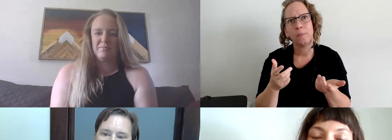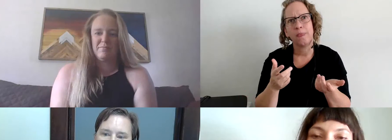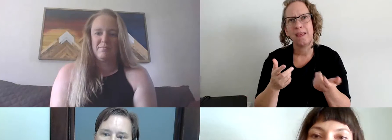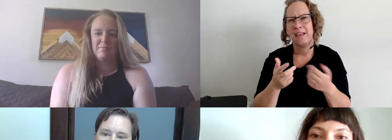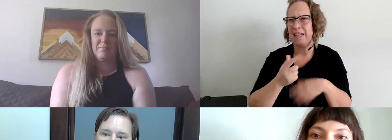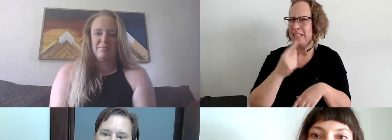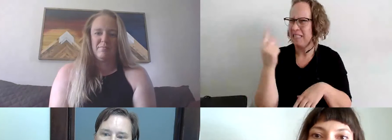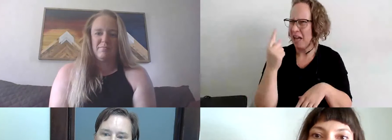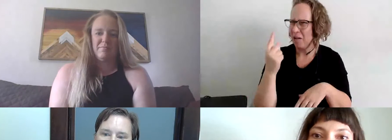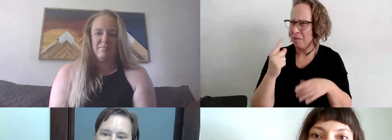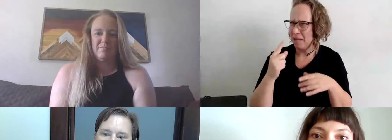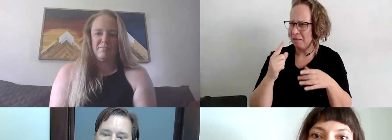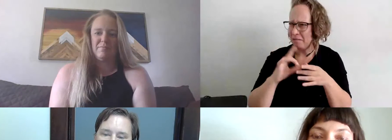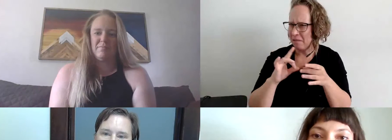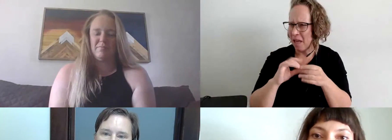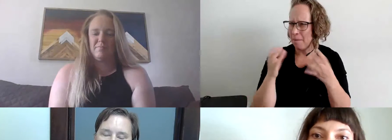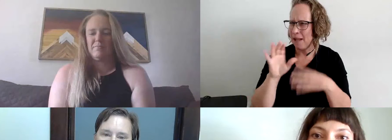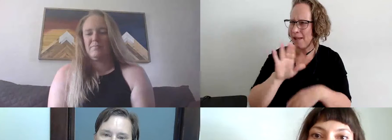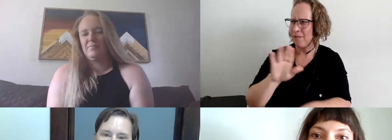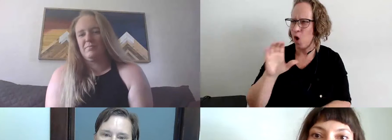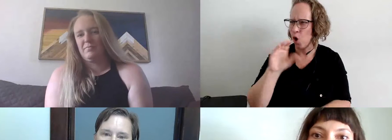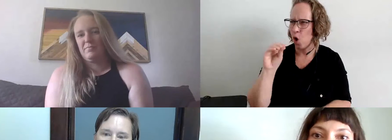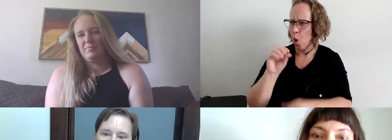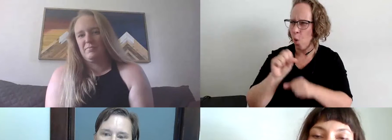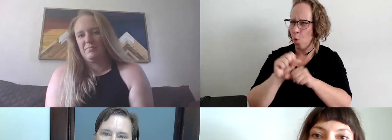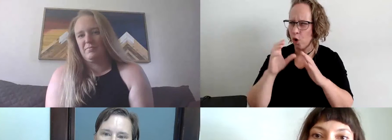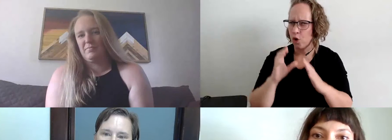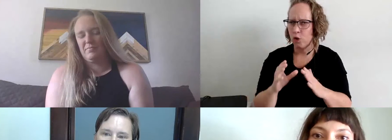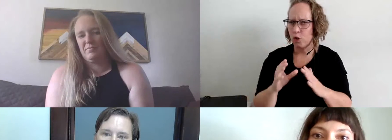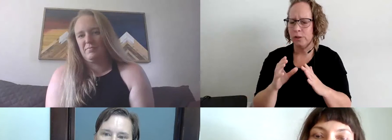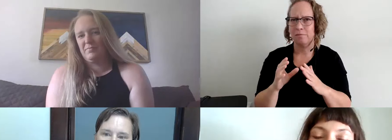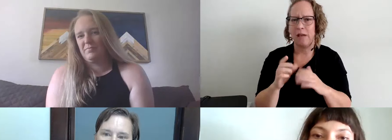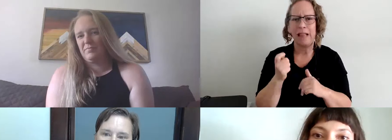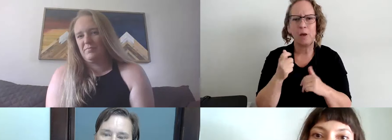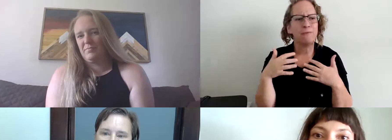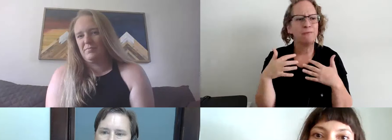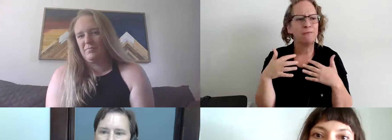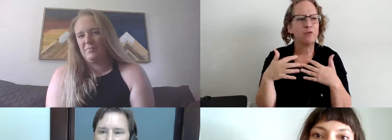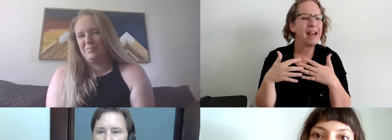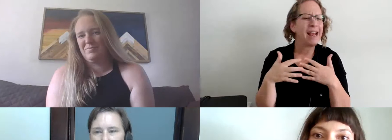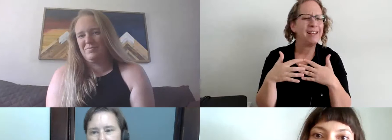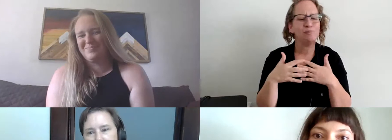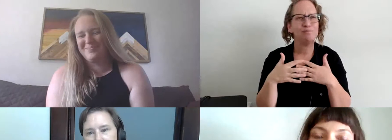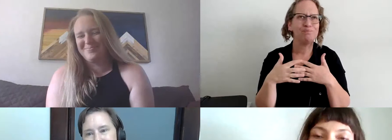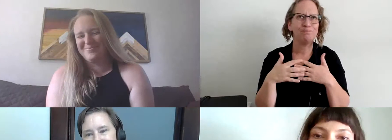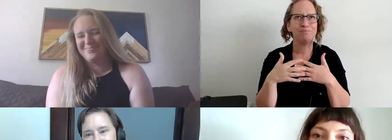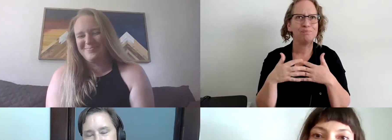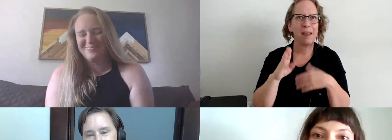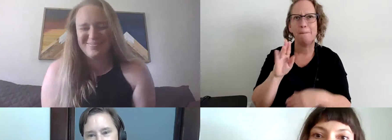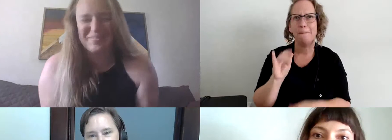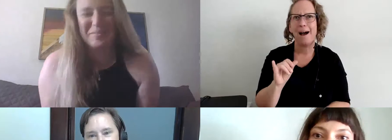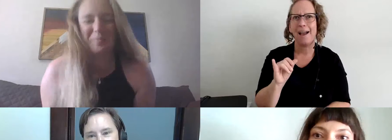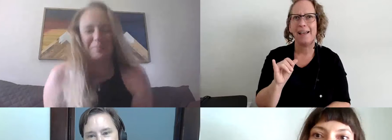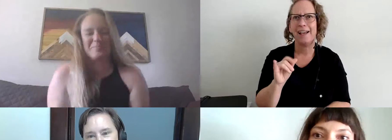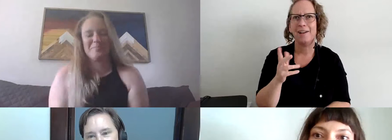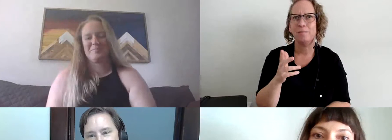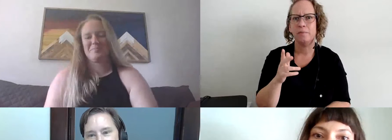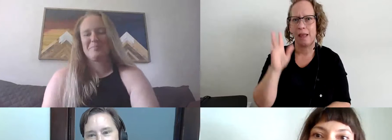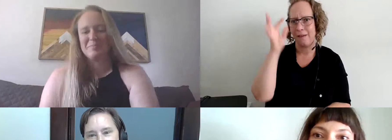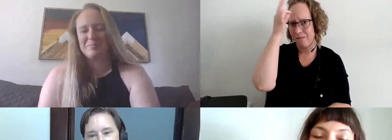Somebody had indicated that many of their coworkers are a little bit afraid or intimidated by